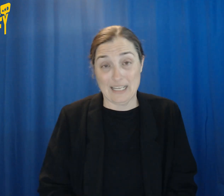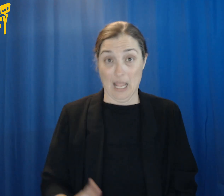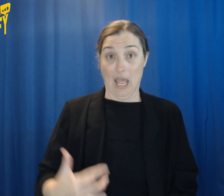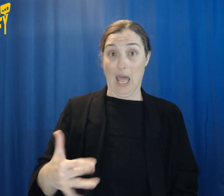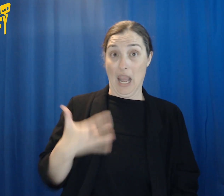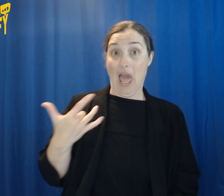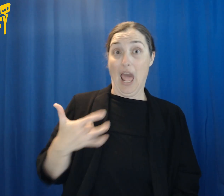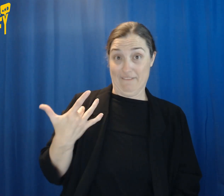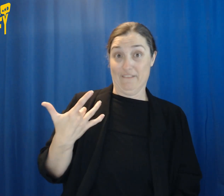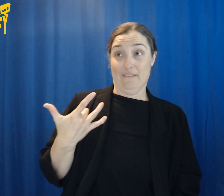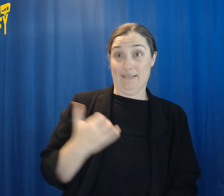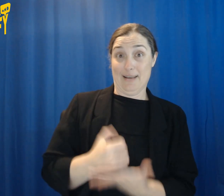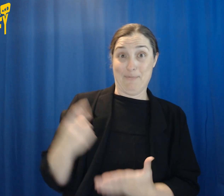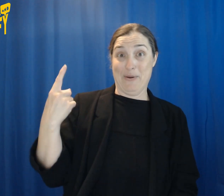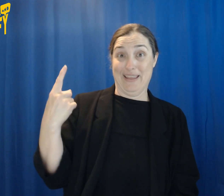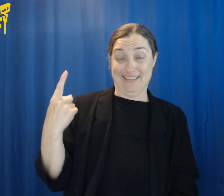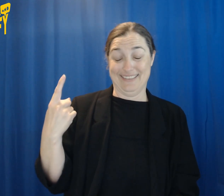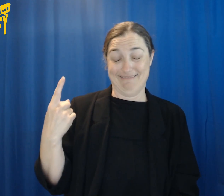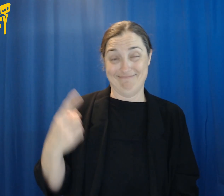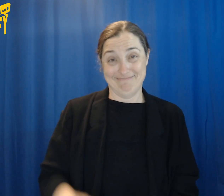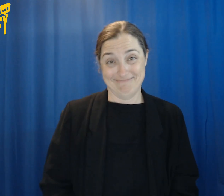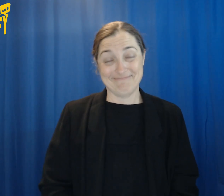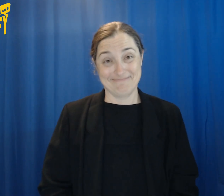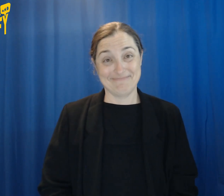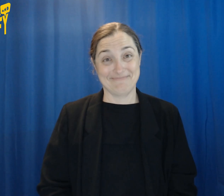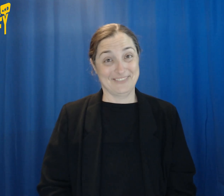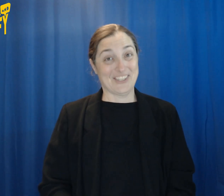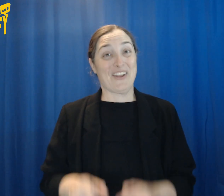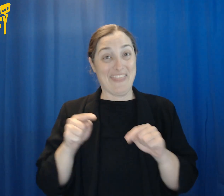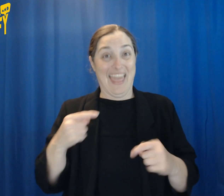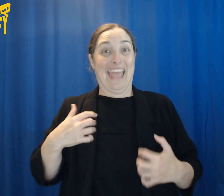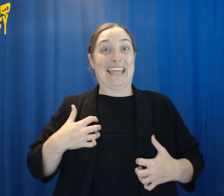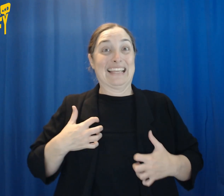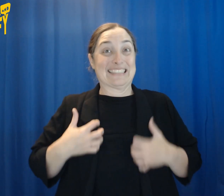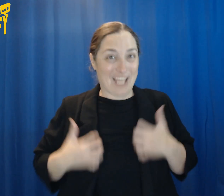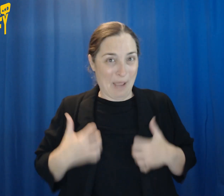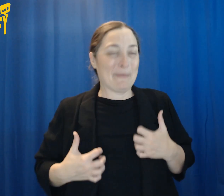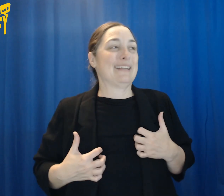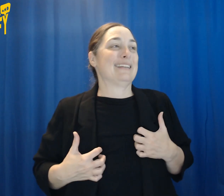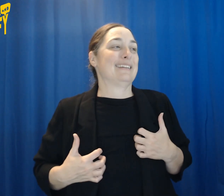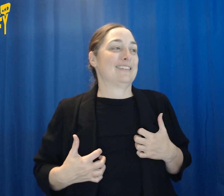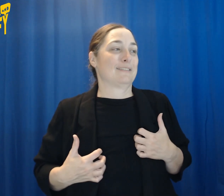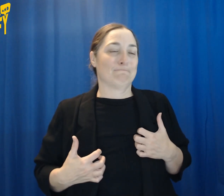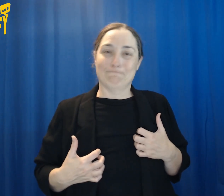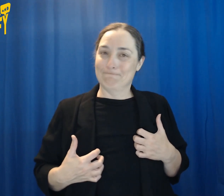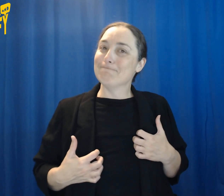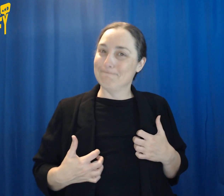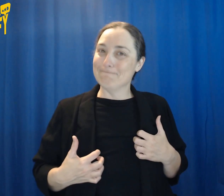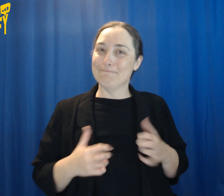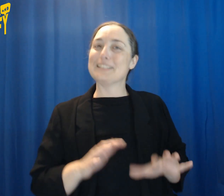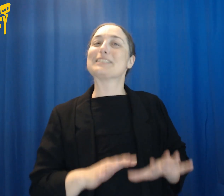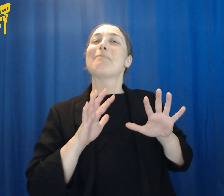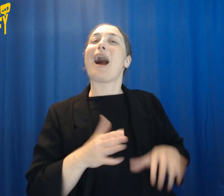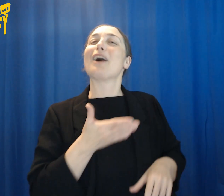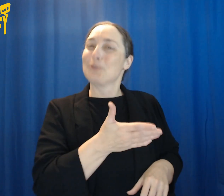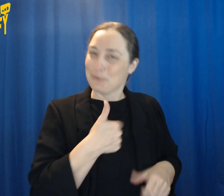them. I think that's one of the biggest things. So that excitement, I'm glad it inspires you because it's very